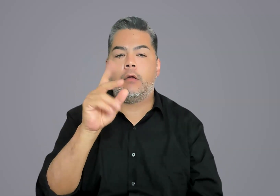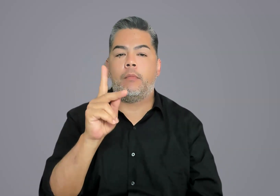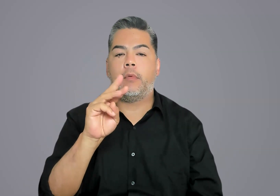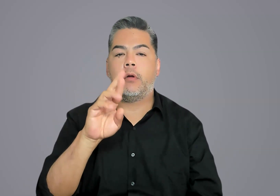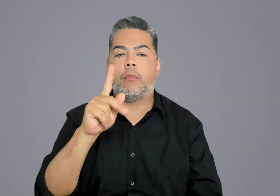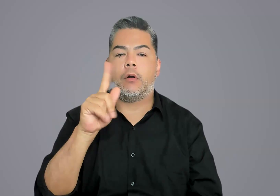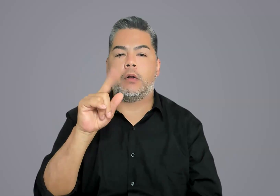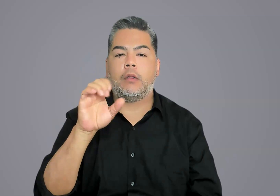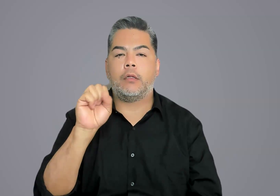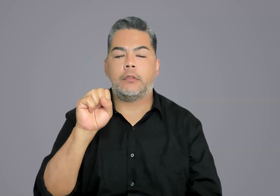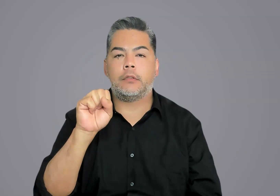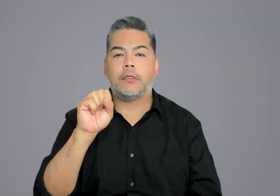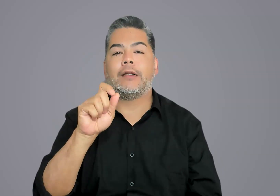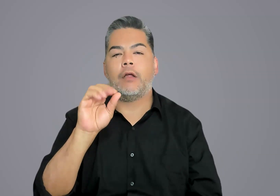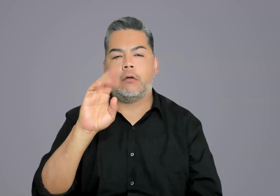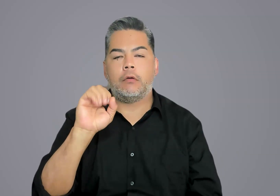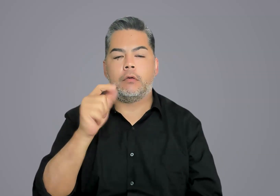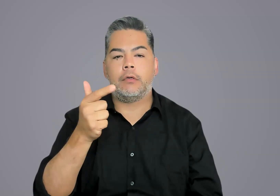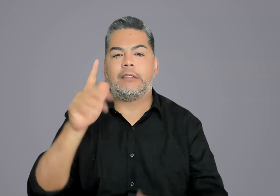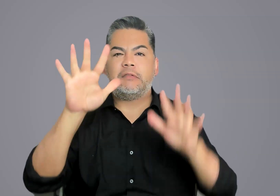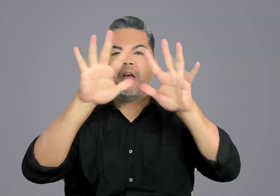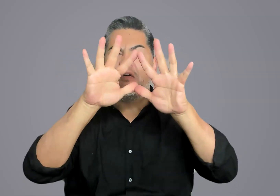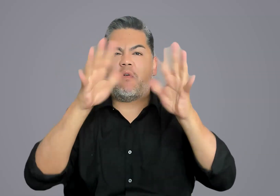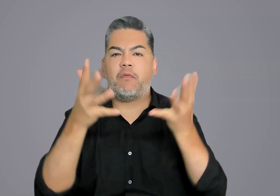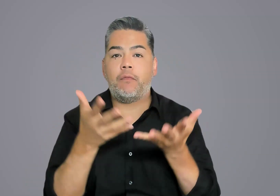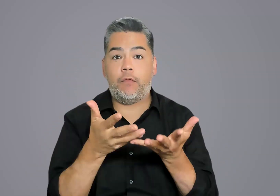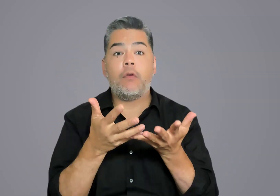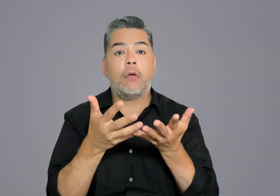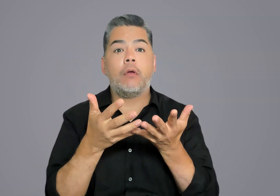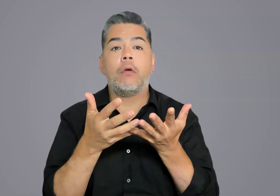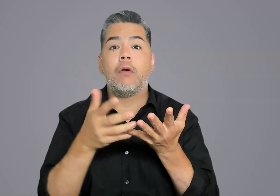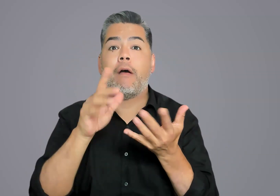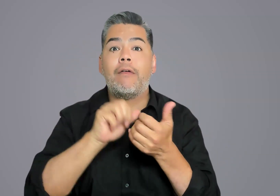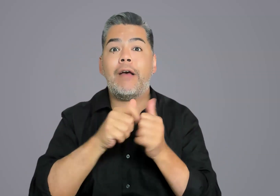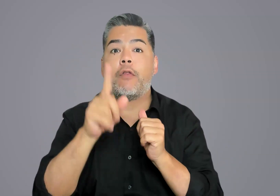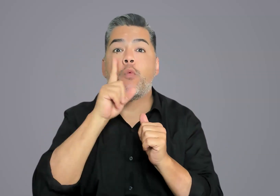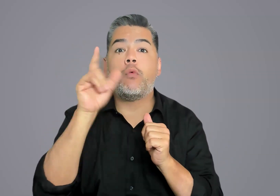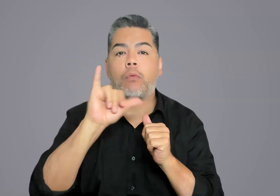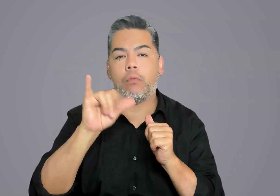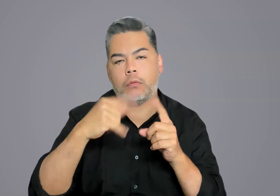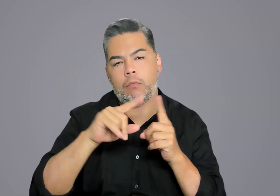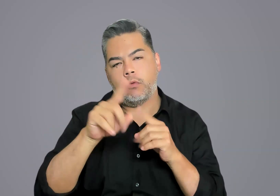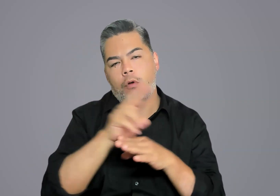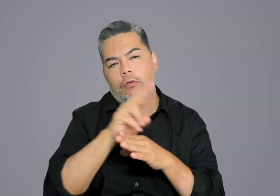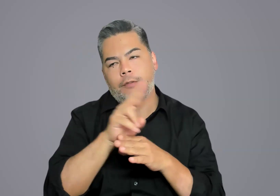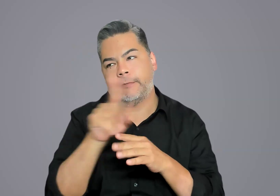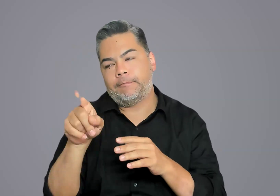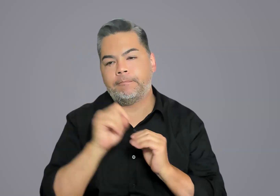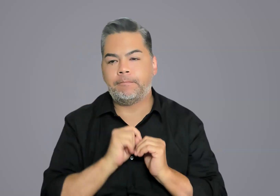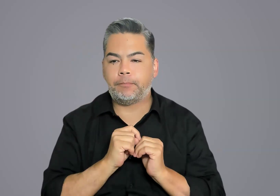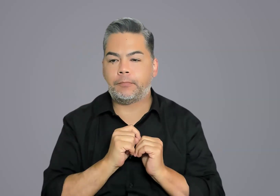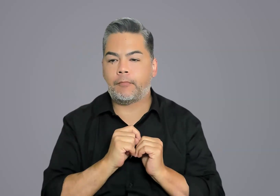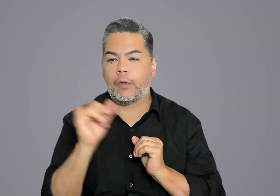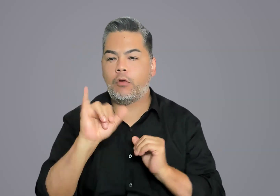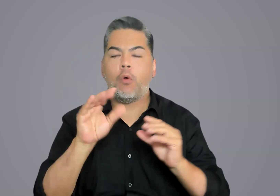accessibility-bookmarklets.org. They give you a little overview of how they will look once you're using them. and some